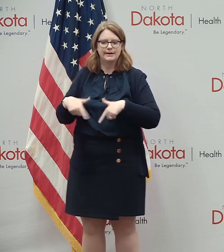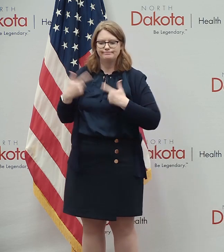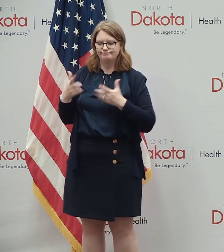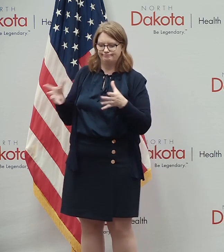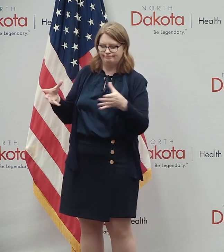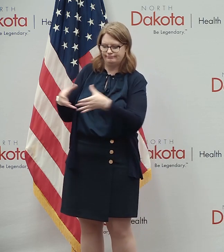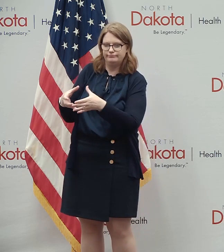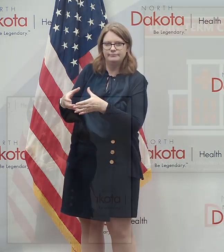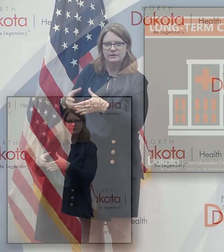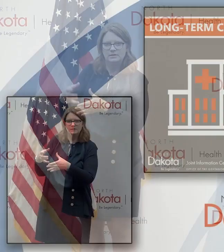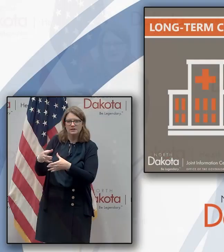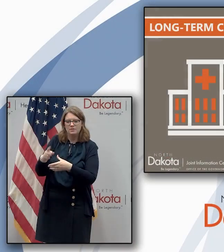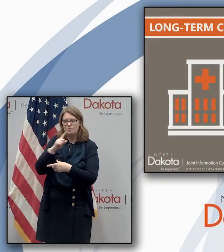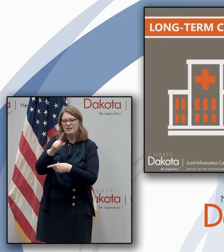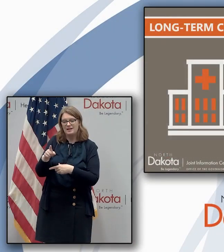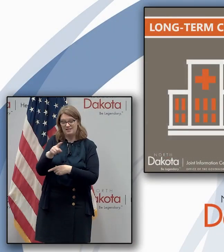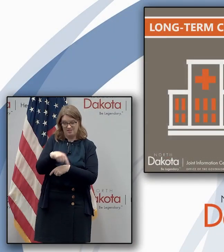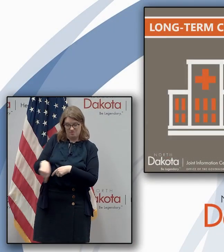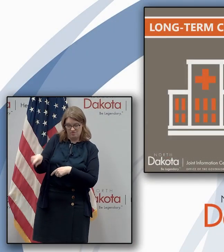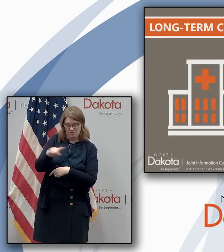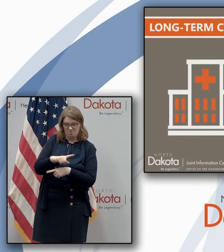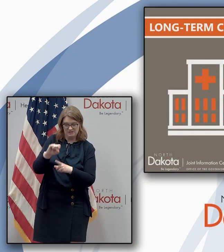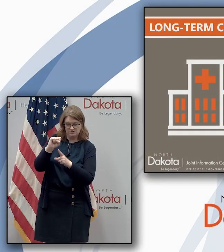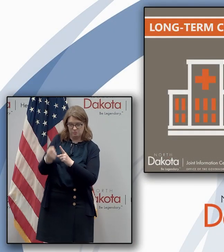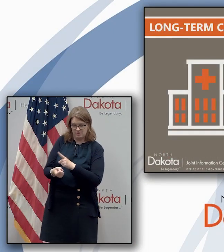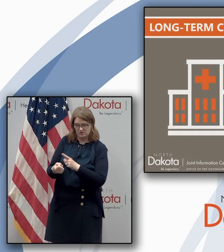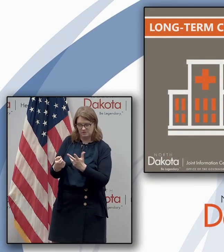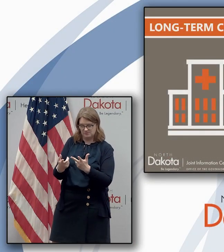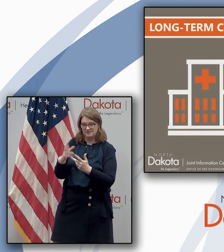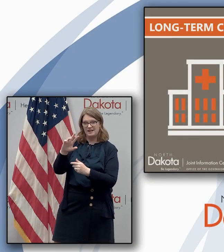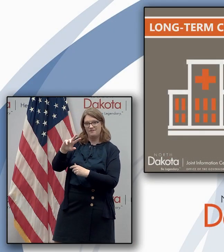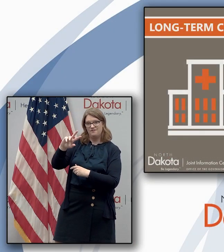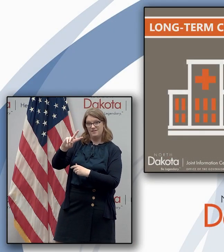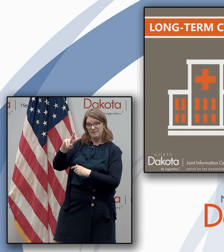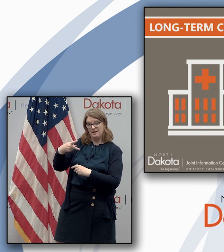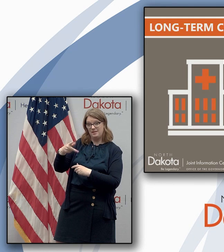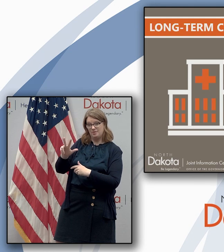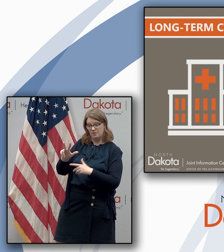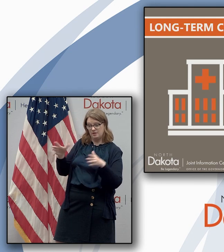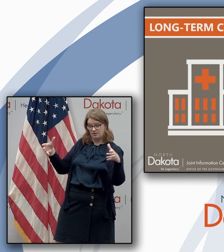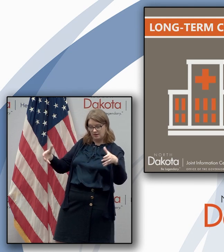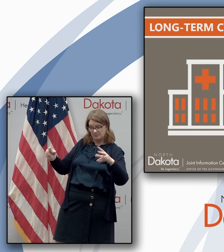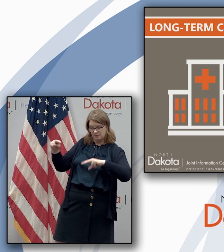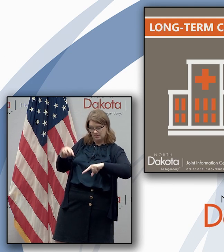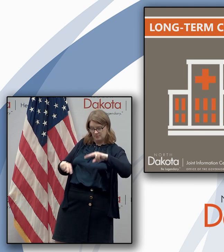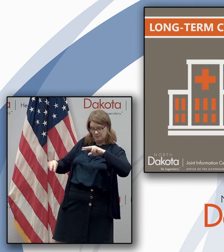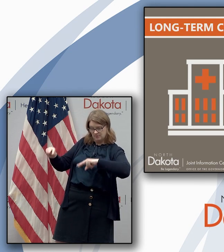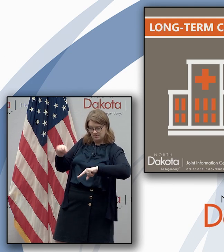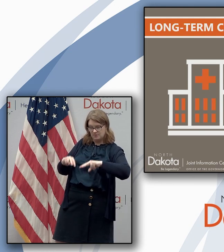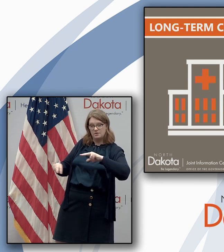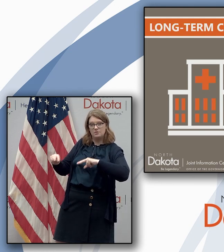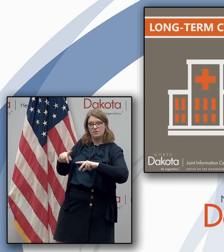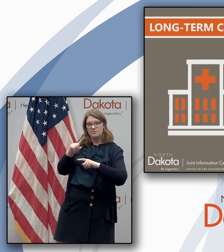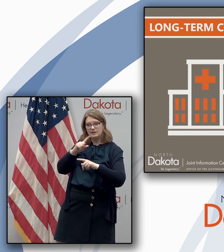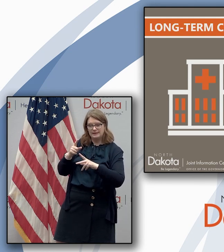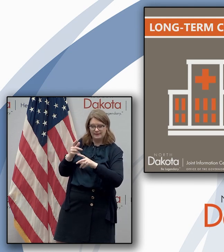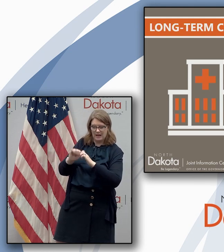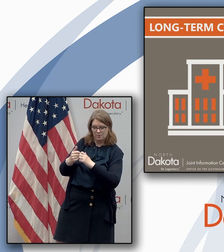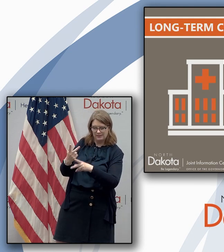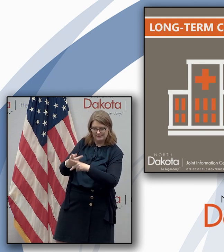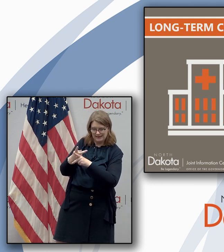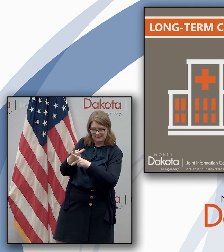prepare and handle COVID-19. And that VP3 plan also covered other places where we had vulnerable populations,